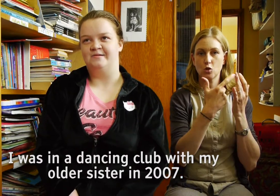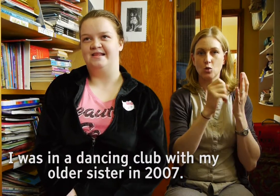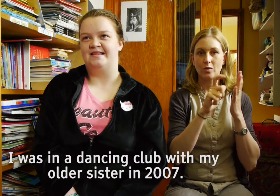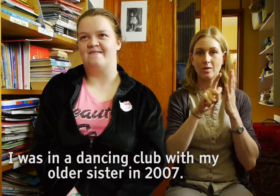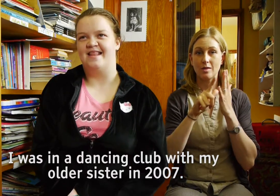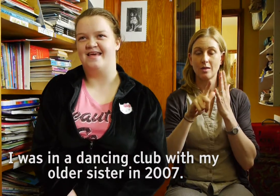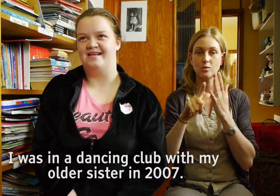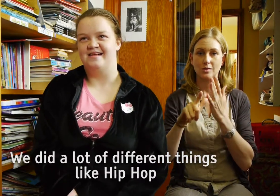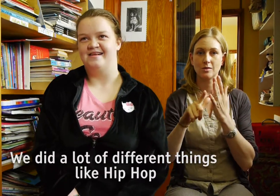2007.